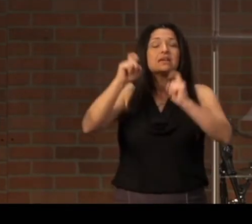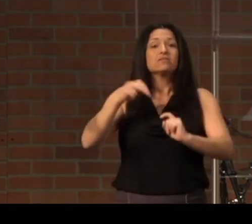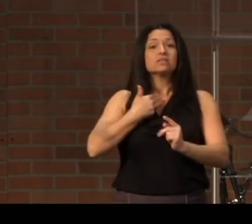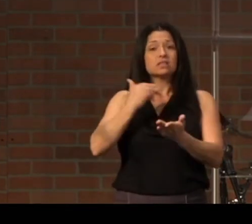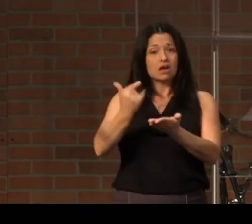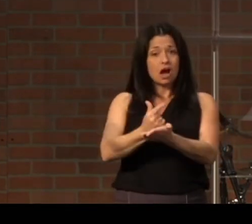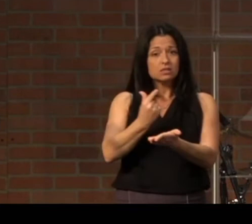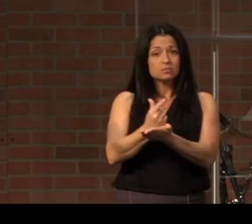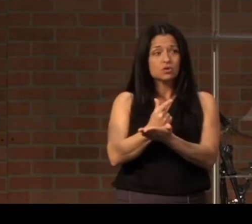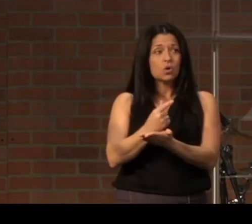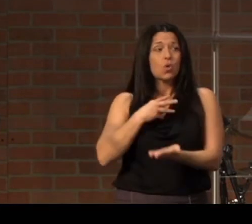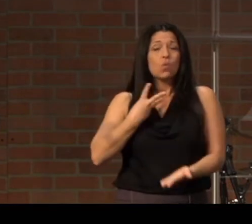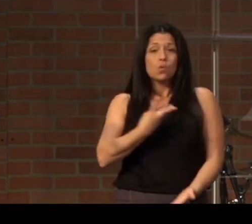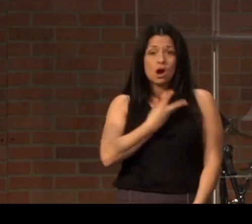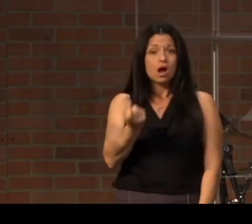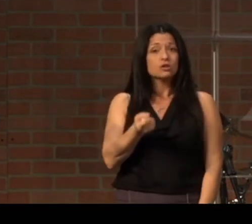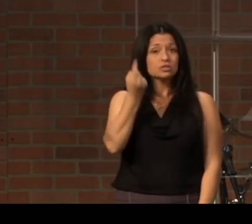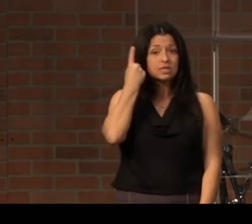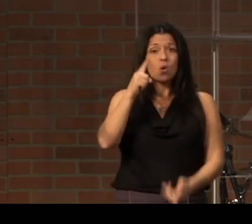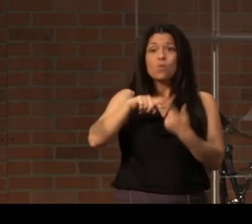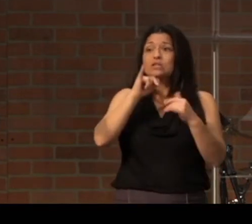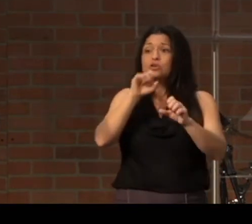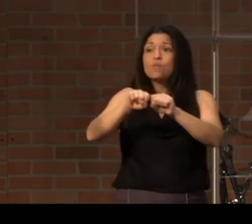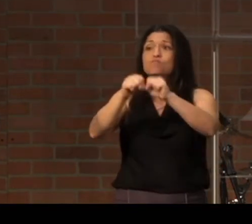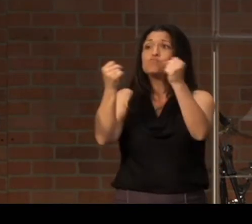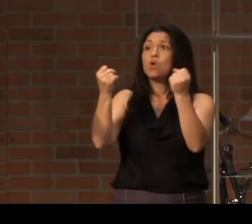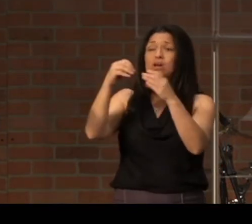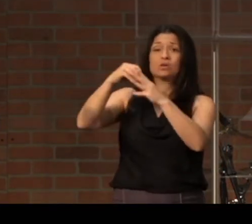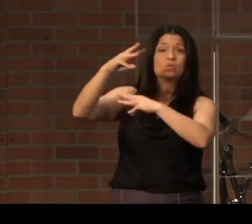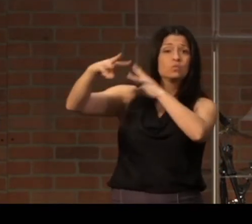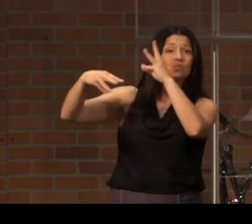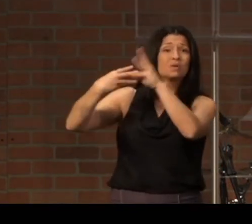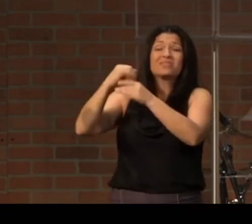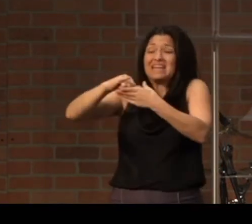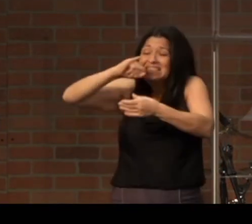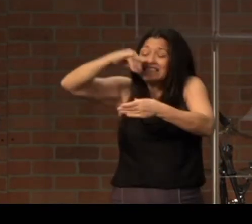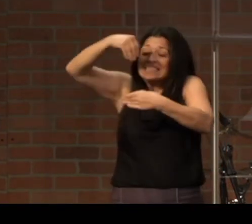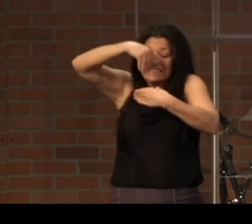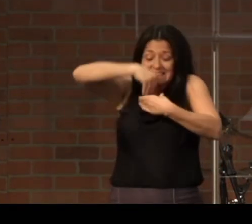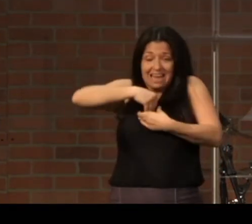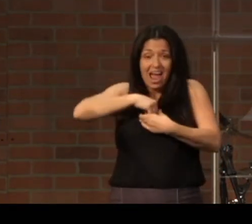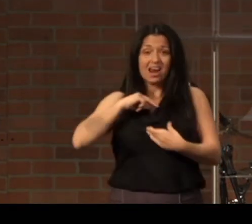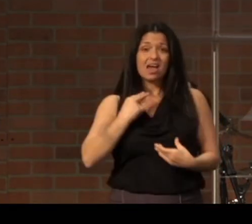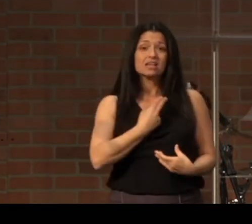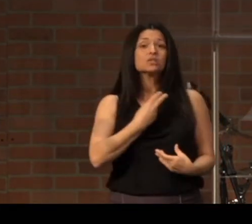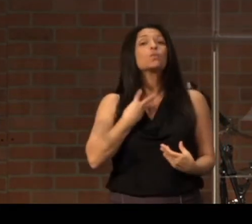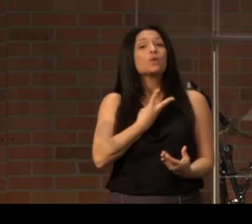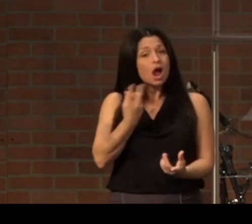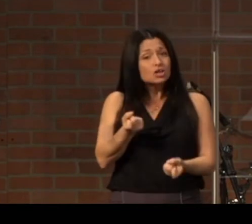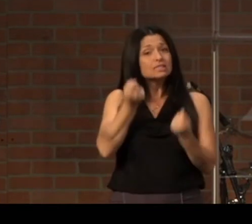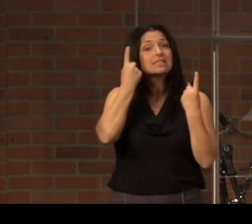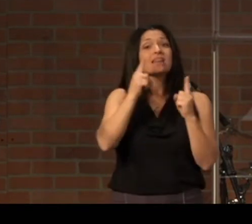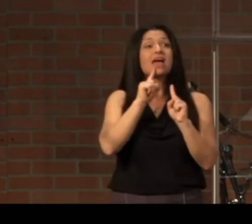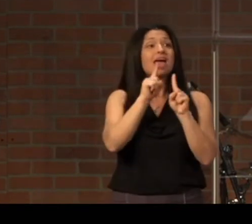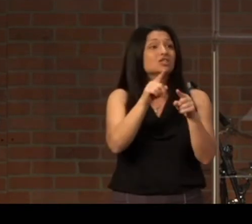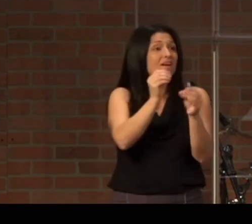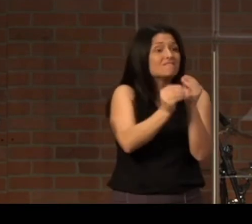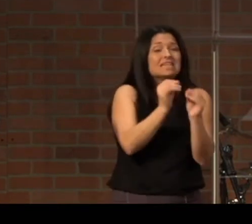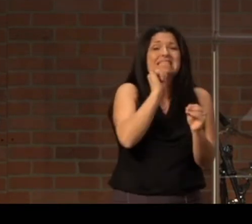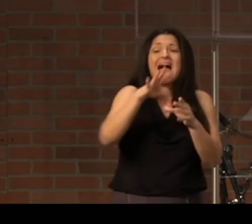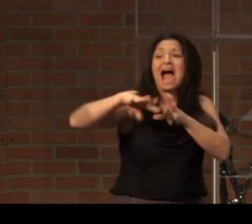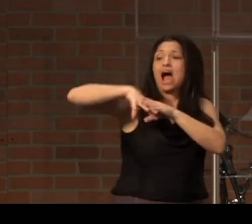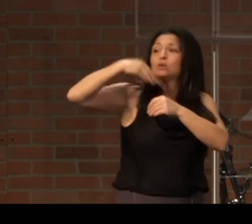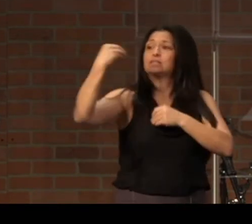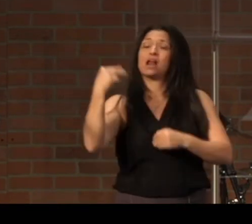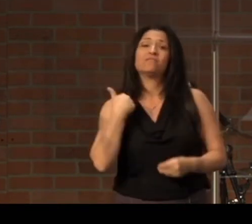gospel. We understand what's broken with the world. It's inside us. We understand the solution is outside us.